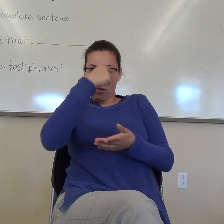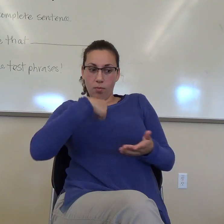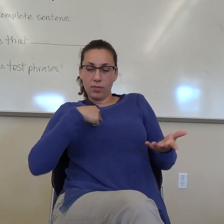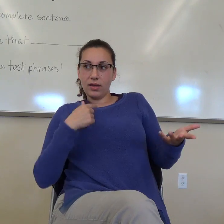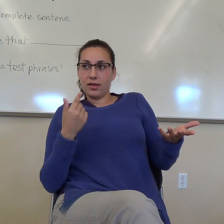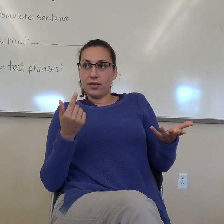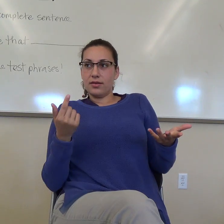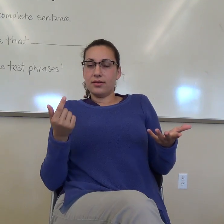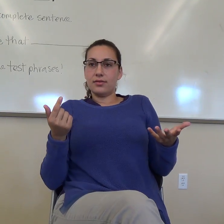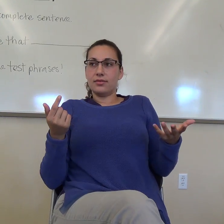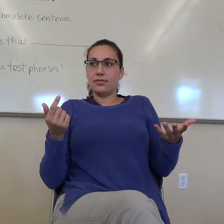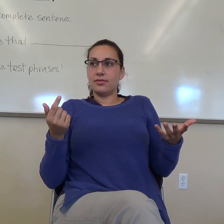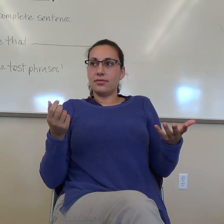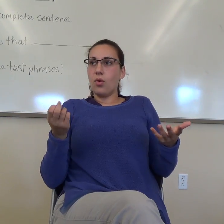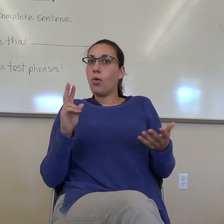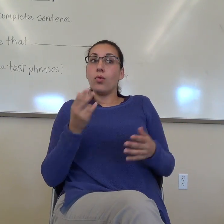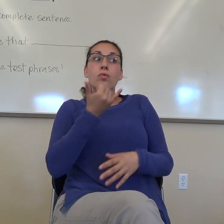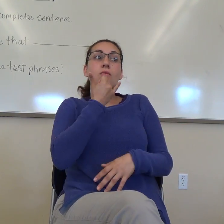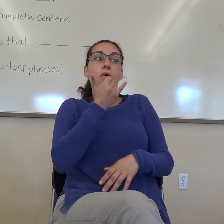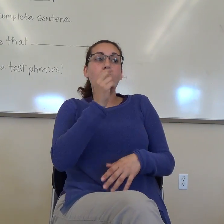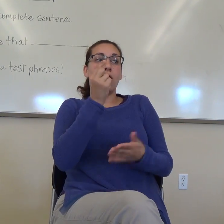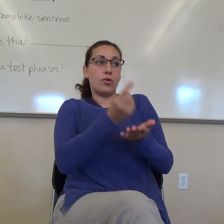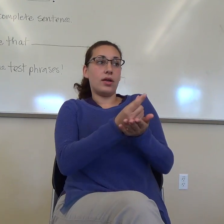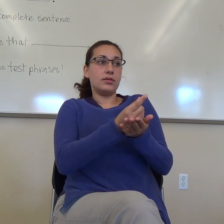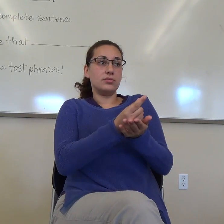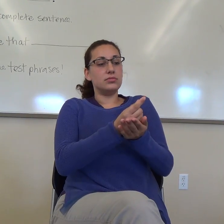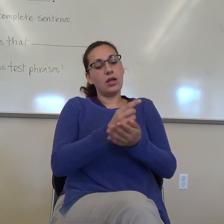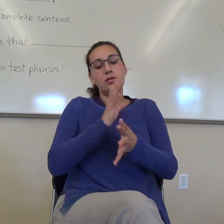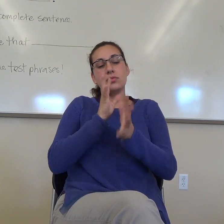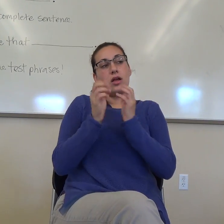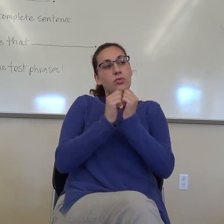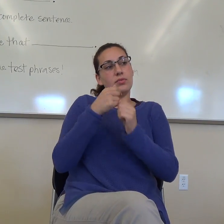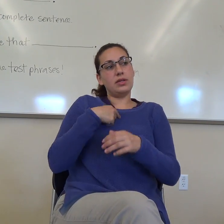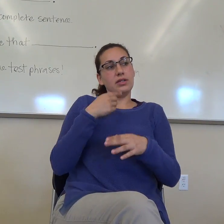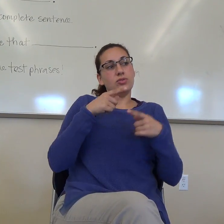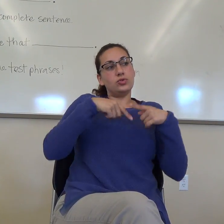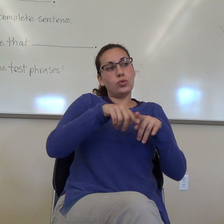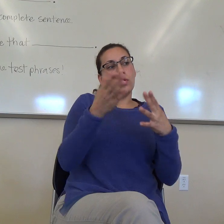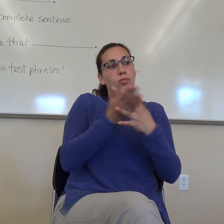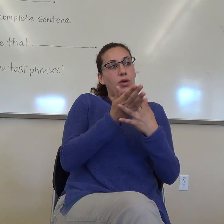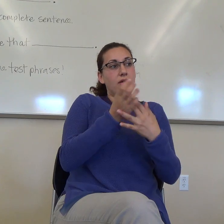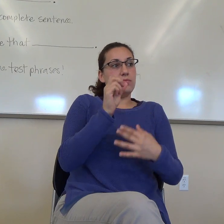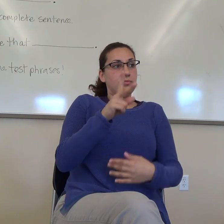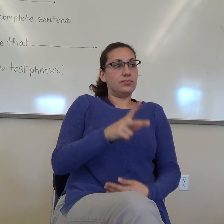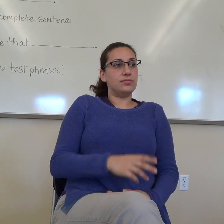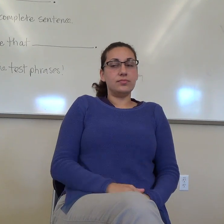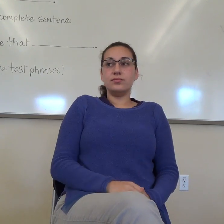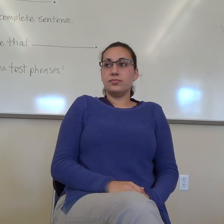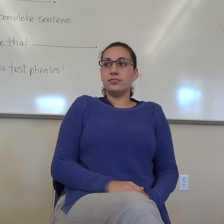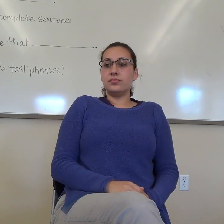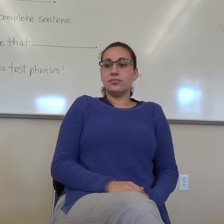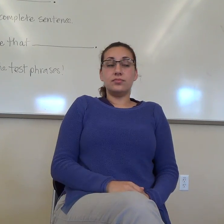or you have the wrong grade, come and talk to me during the break. Okay, because again, one of the reasons I give you this